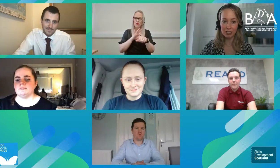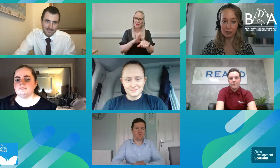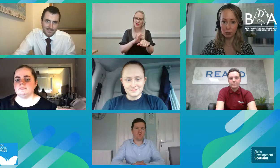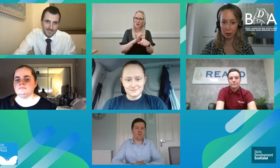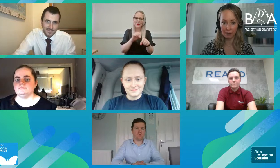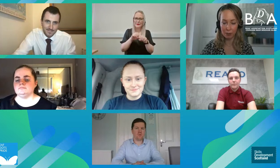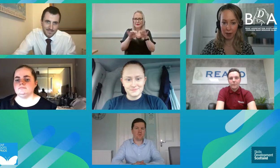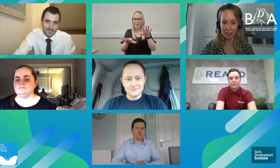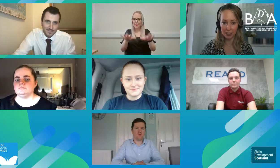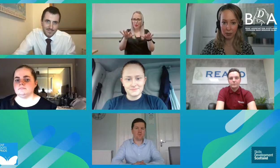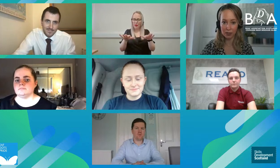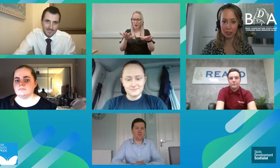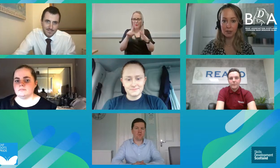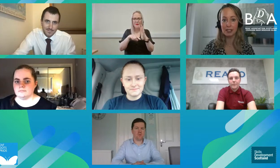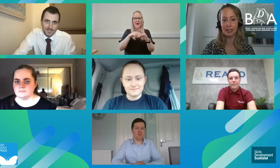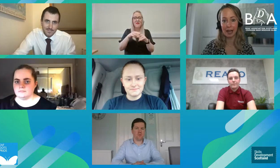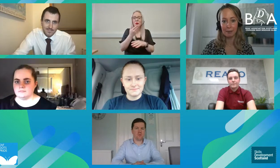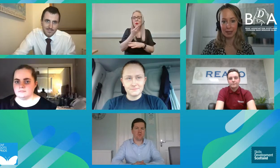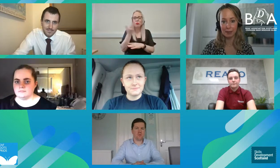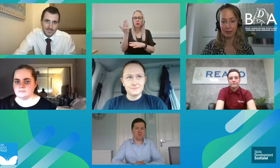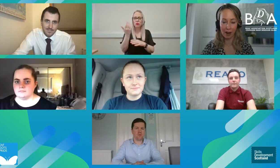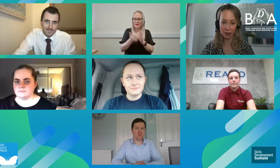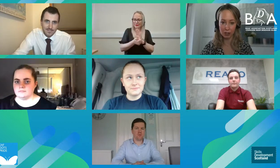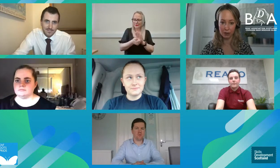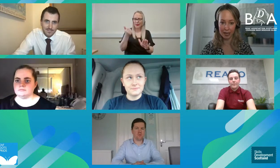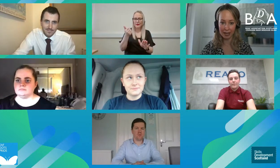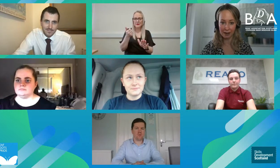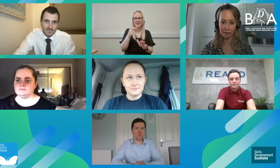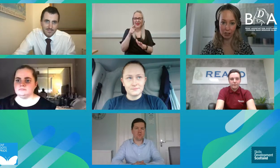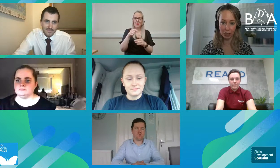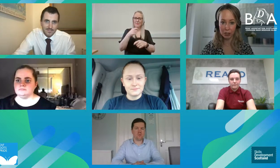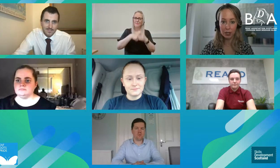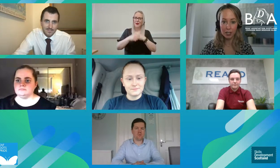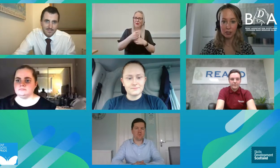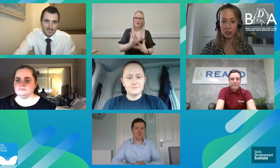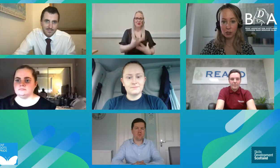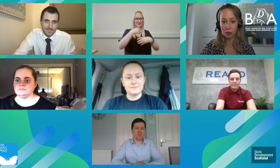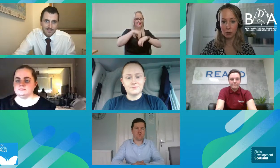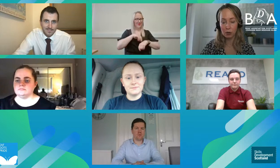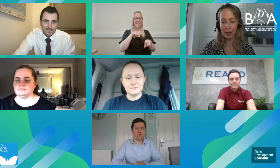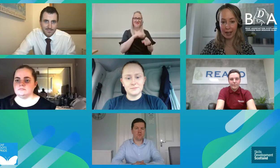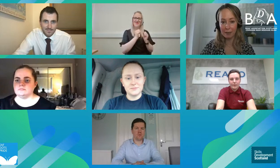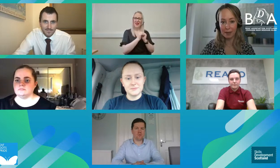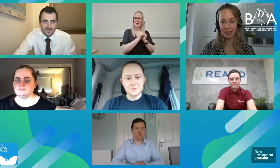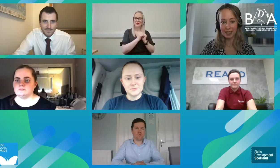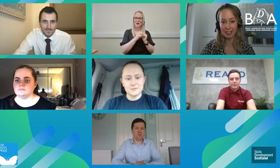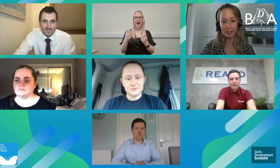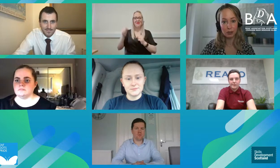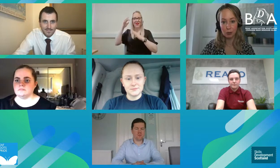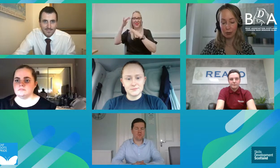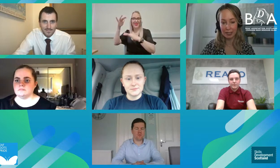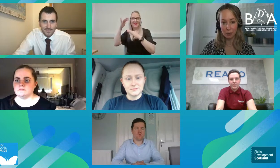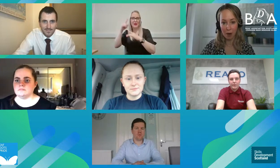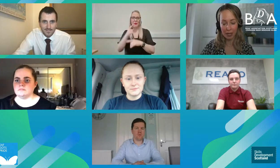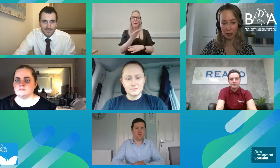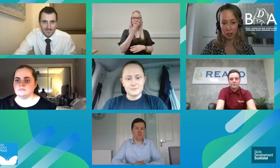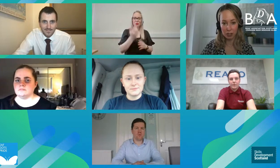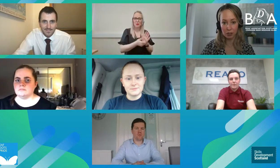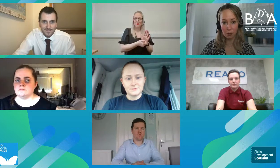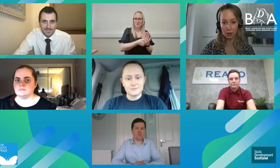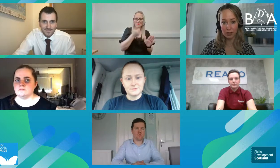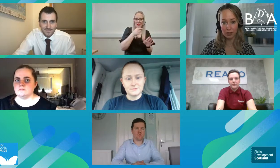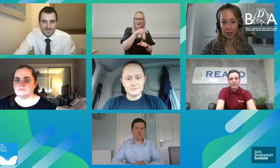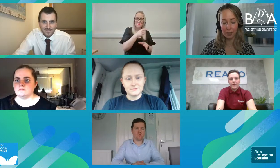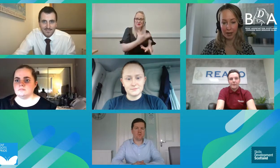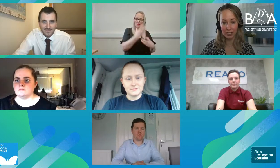you mentioned, if you don't have the practical skills, then that may be the value in it for you. So essentially, there's no reason why you